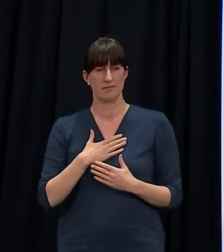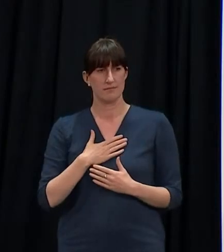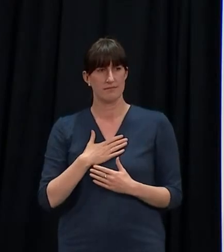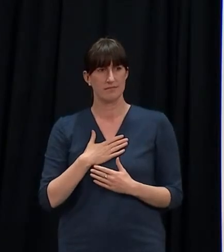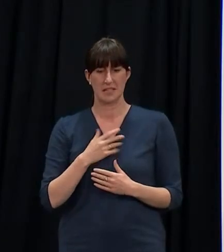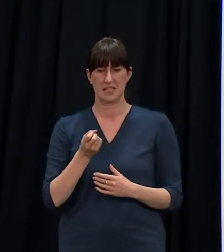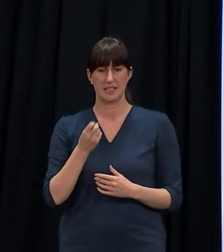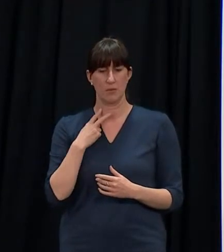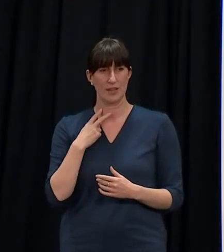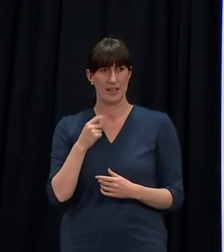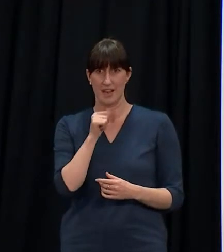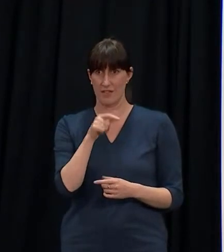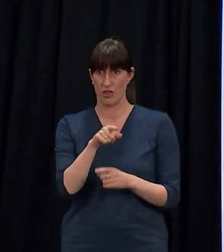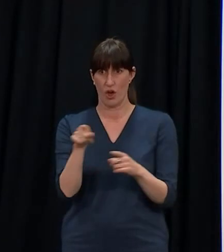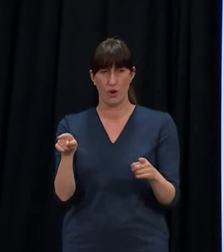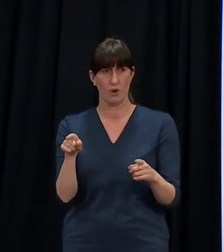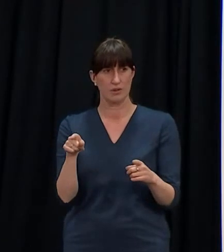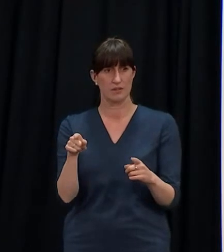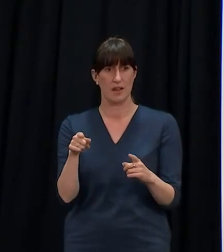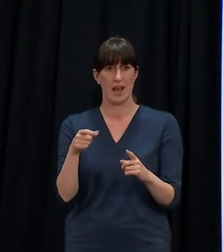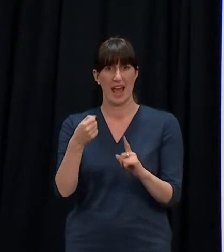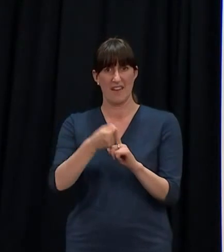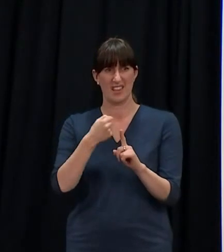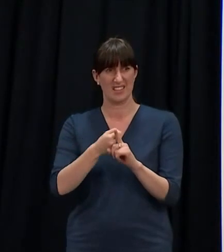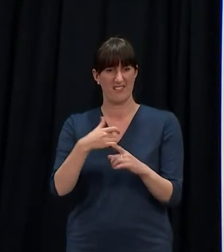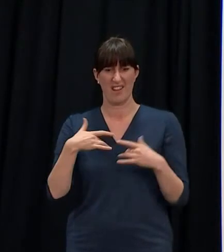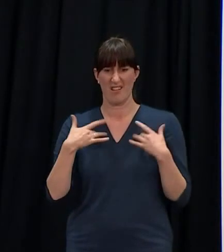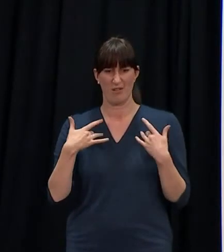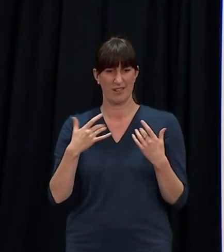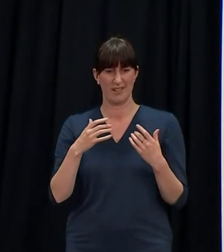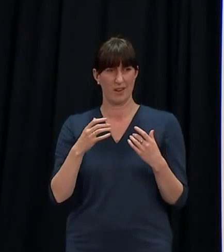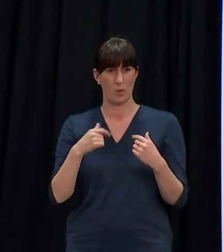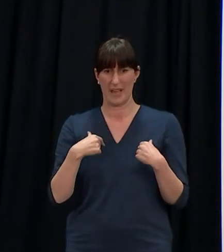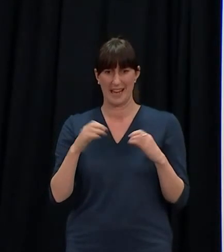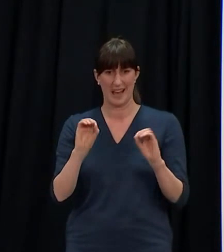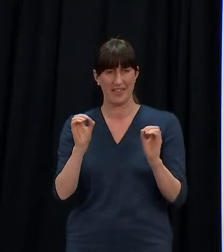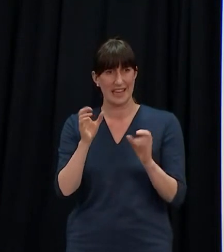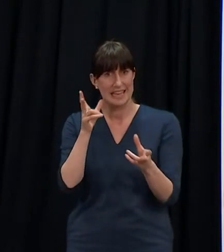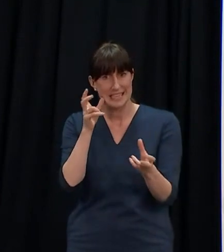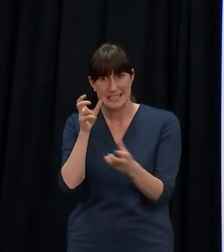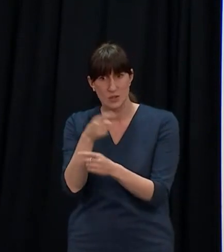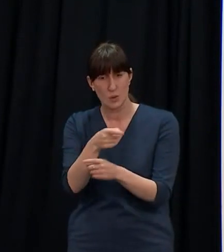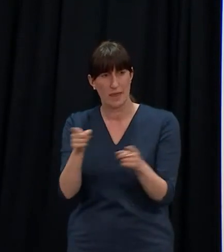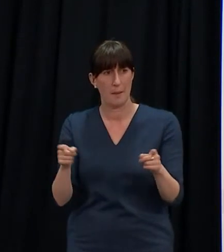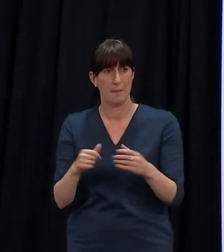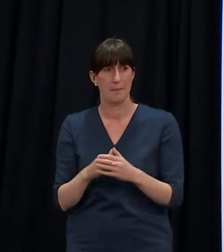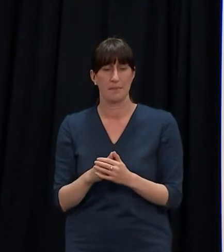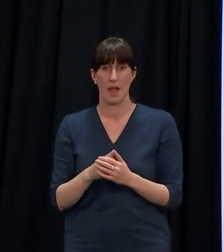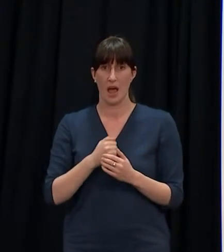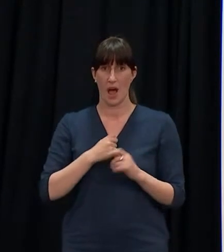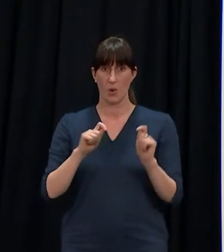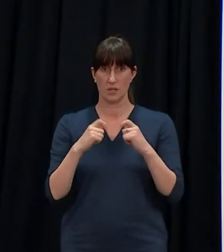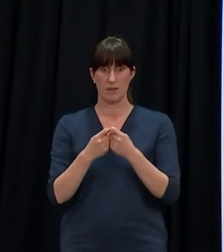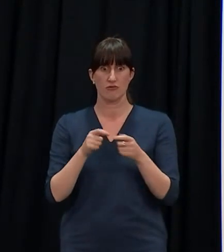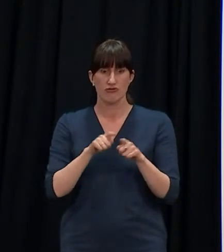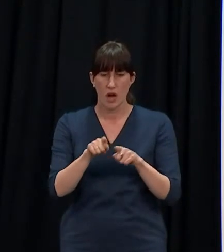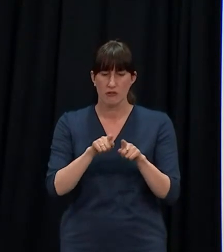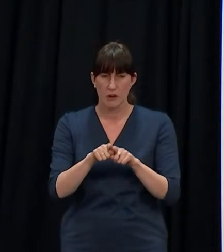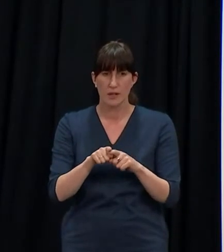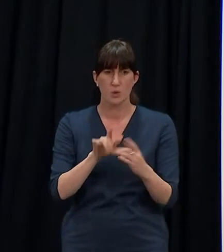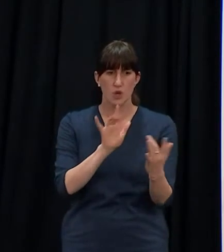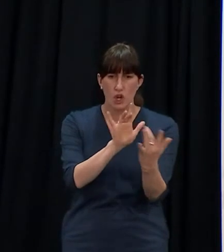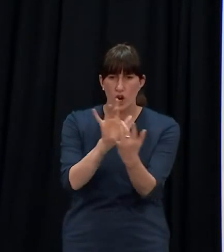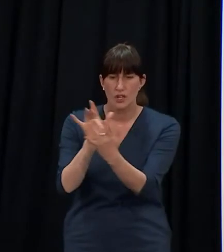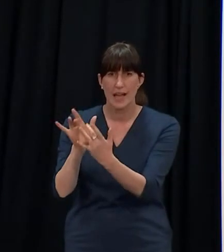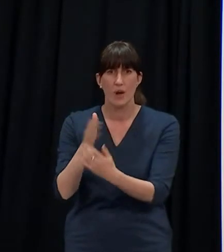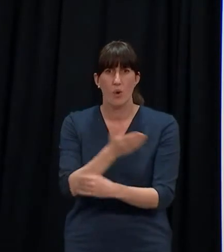haven't been listened to, because certainly I know the team have been working very, very hard to reach out to every community around the country to